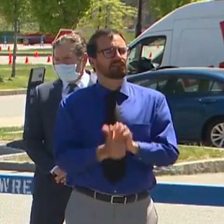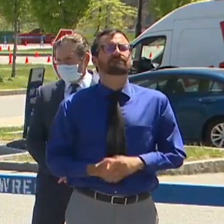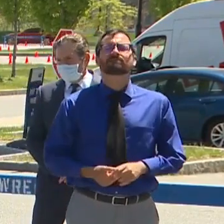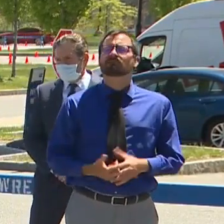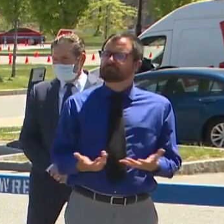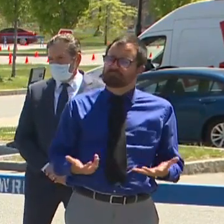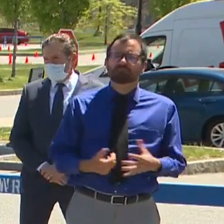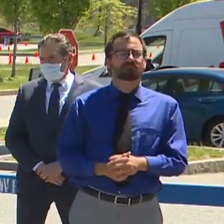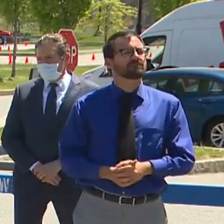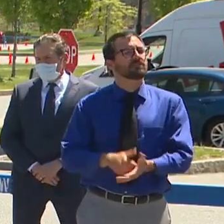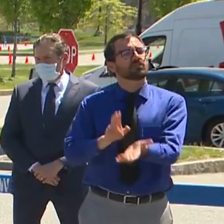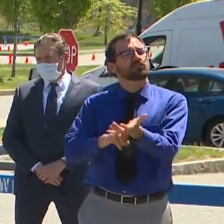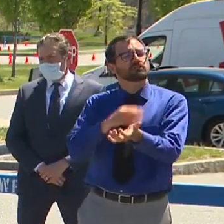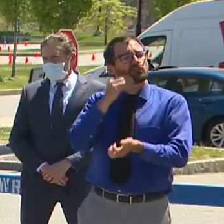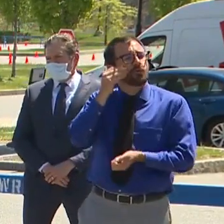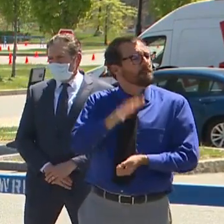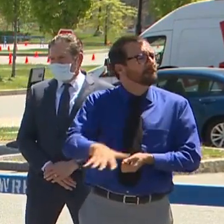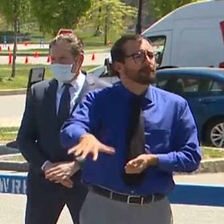and death.